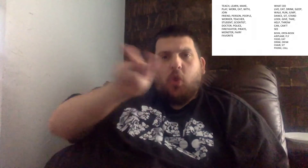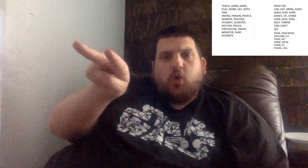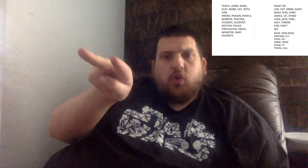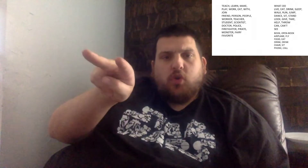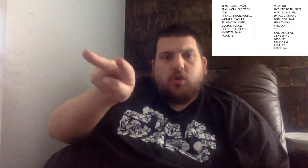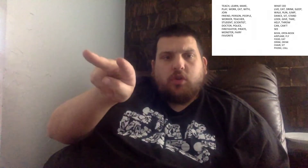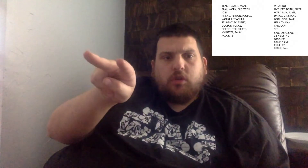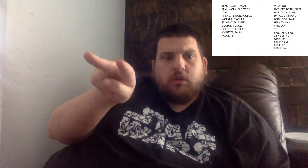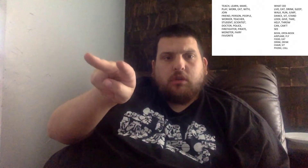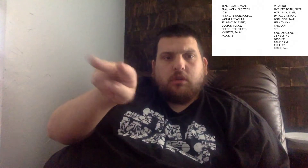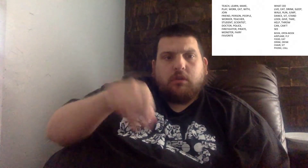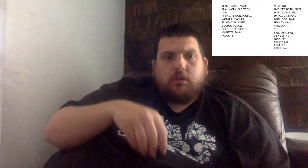look,